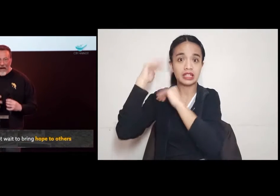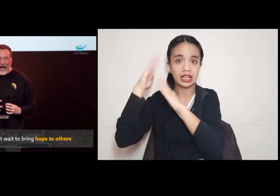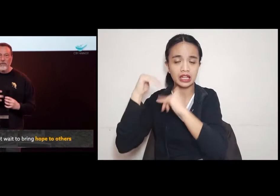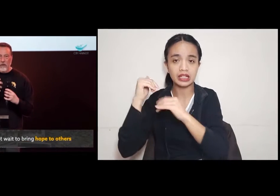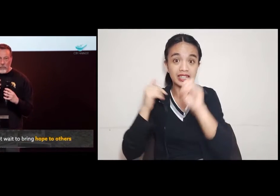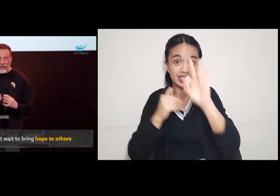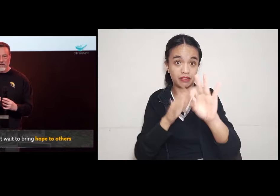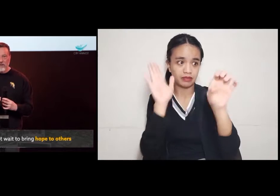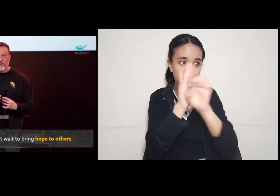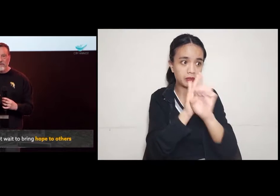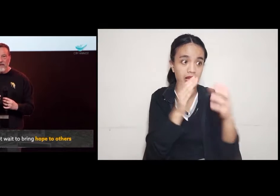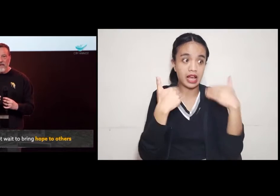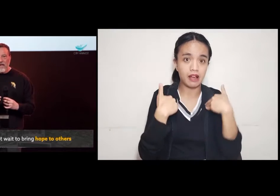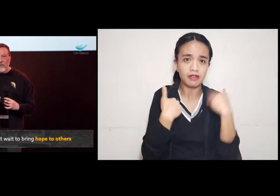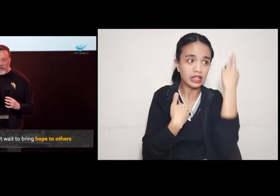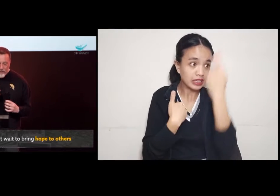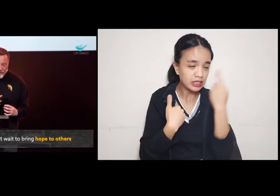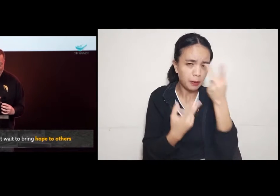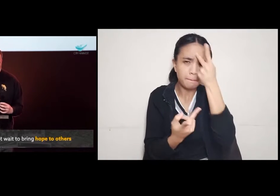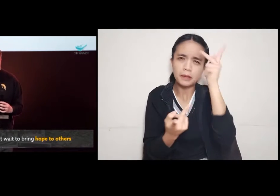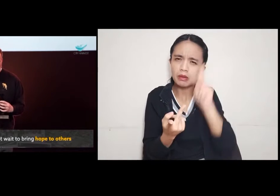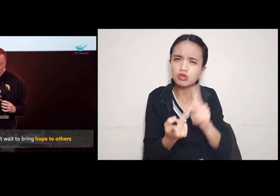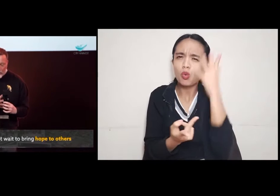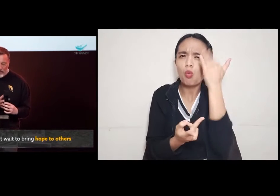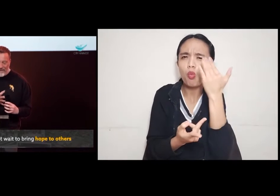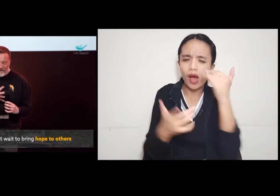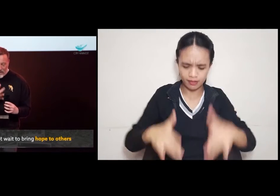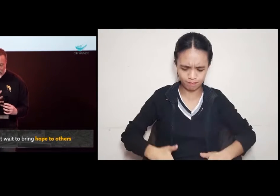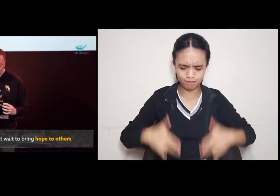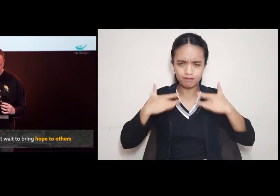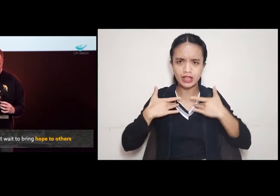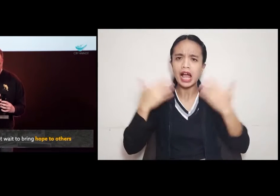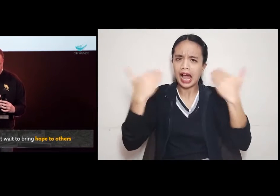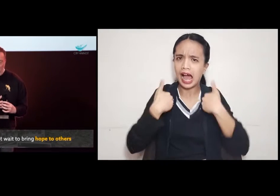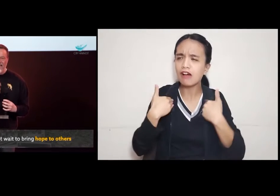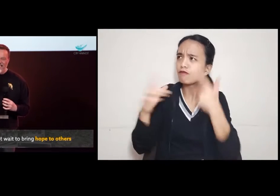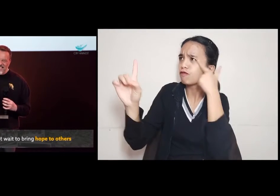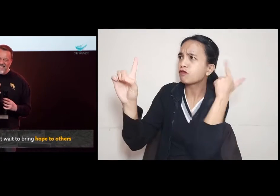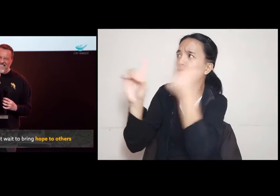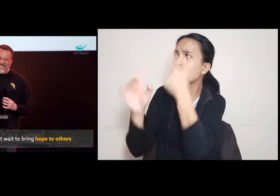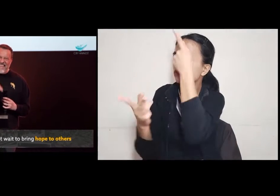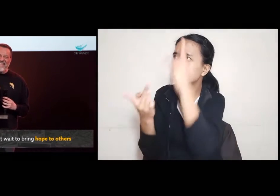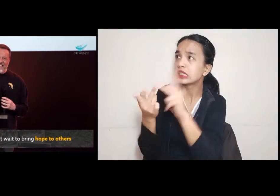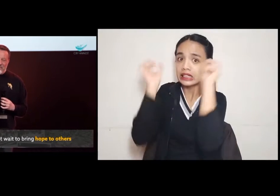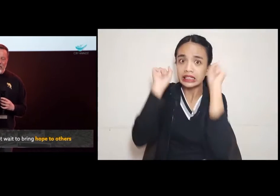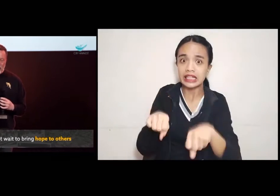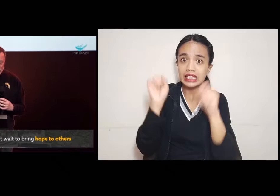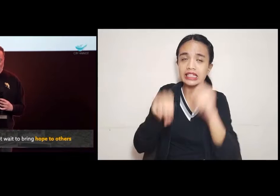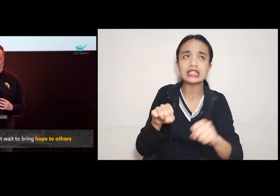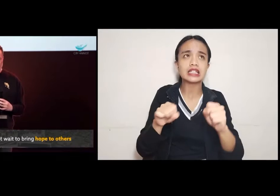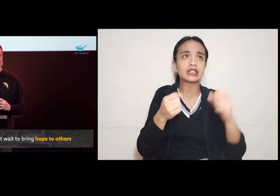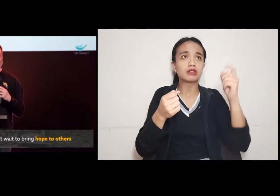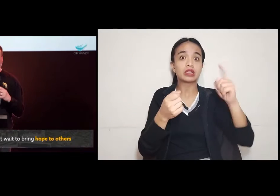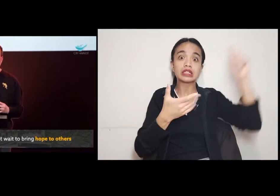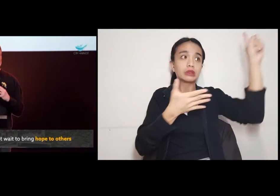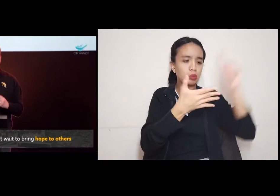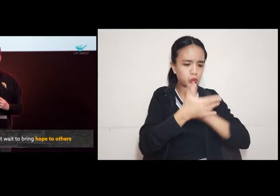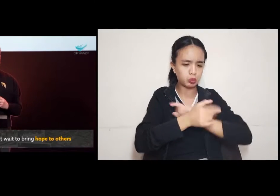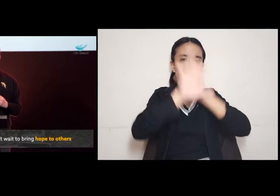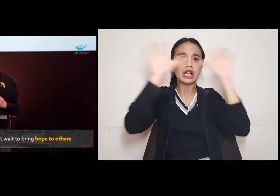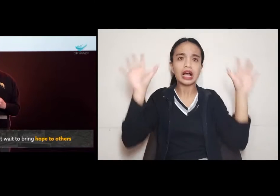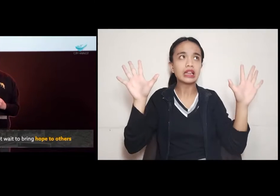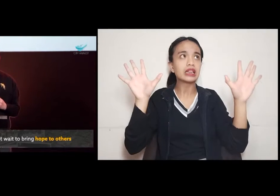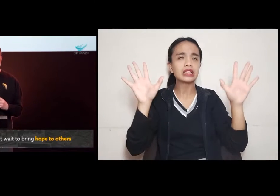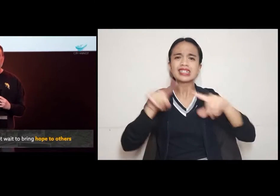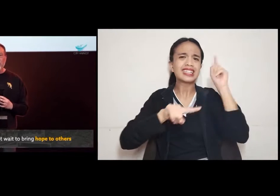when we found a reason to live, when we found purpose and intention, when we can see the light in the middle of the darkness, we cannot